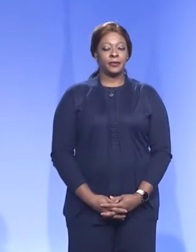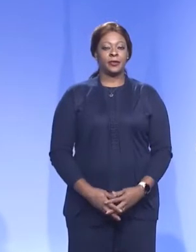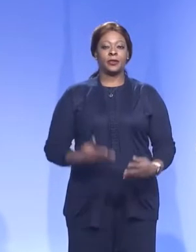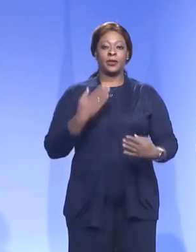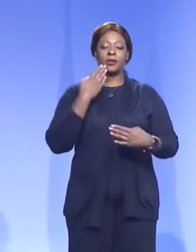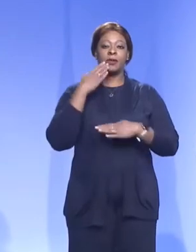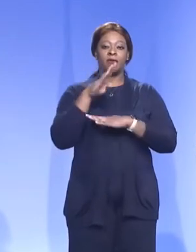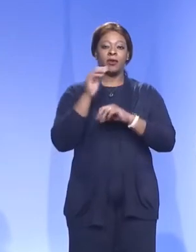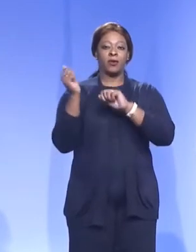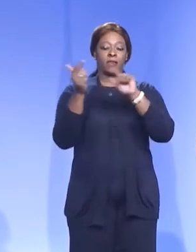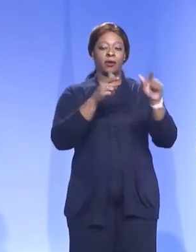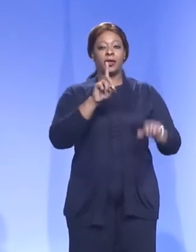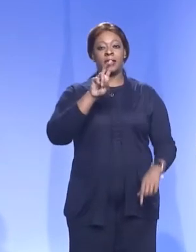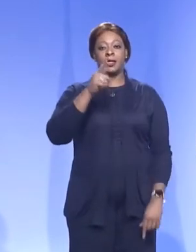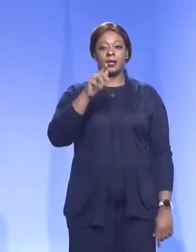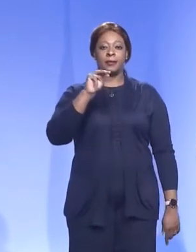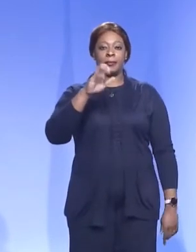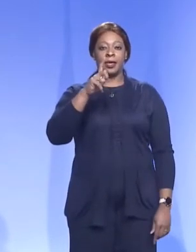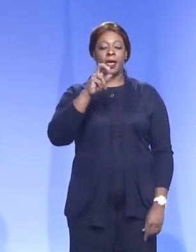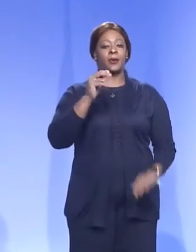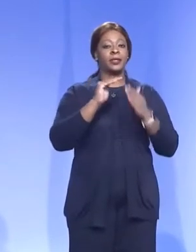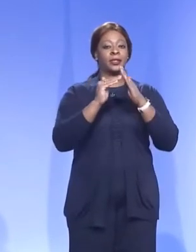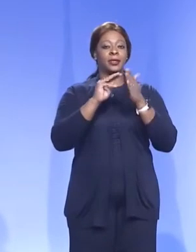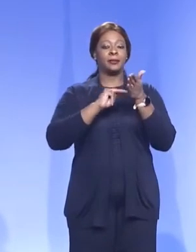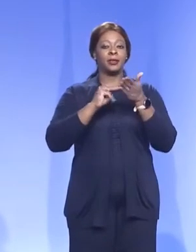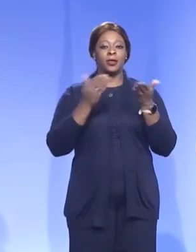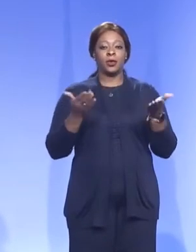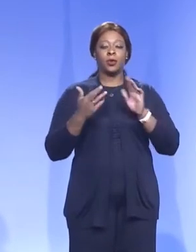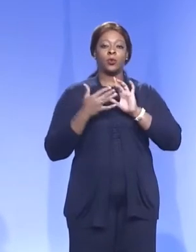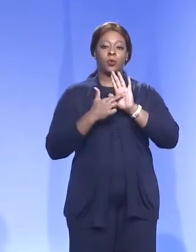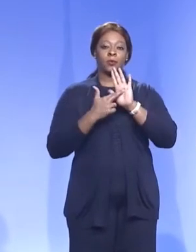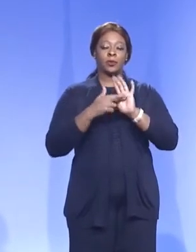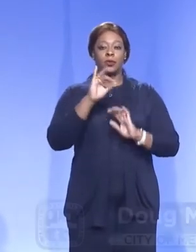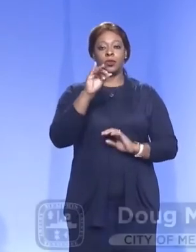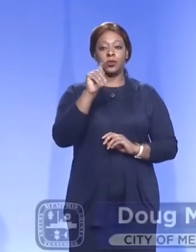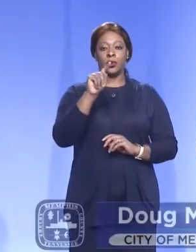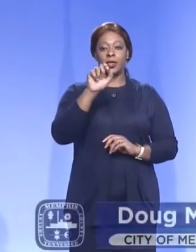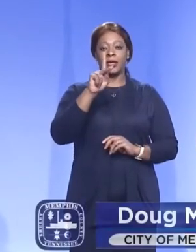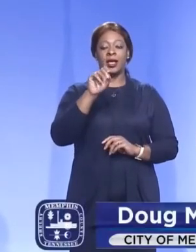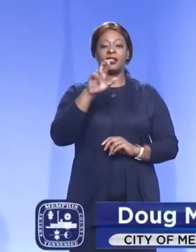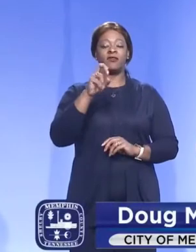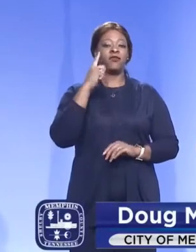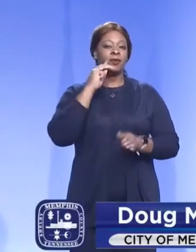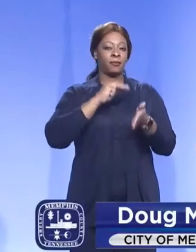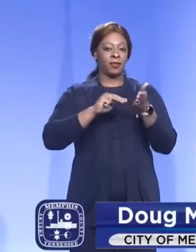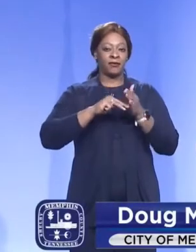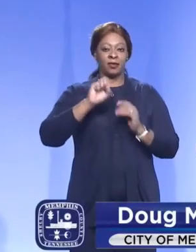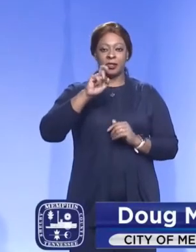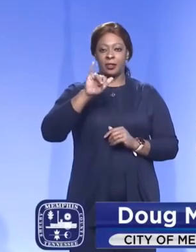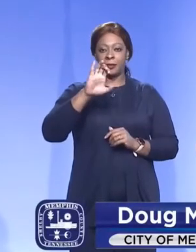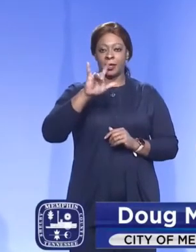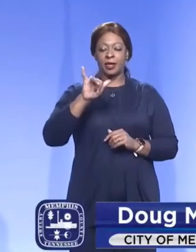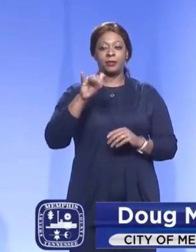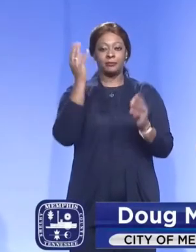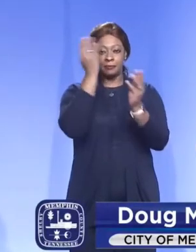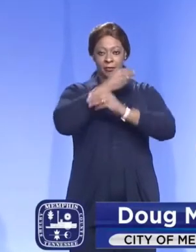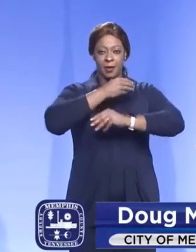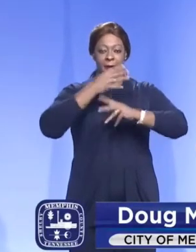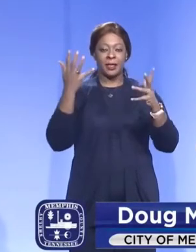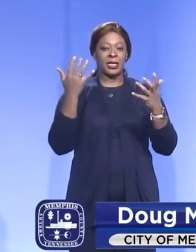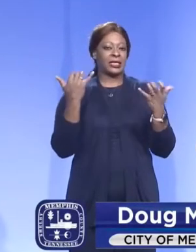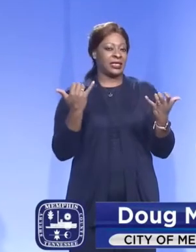Good afternoon, everybody. I'm Doug McGowen with the City of Memphis, here representing the Joint Task Force for Memphis and Shelby County. Going to be providing you a bit of an update